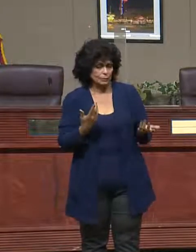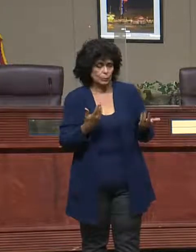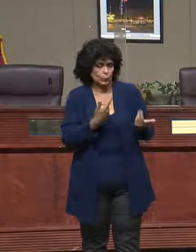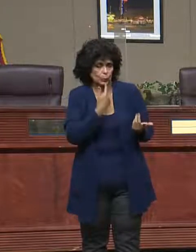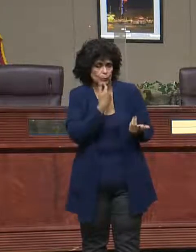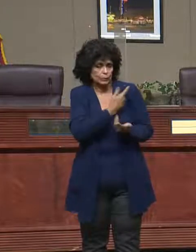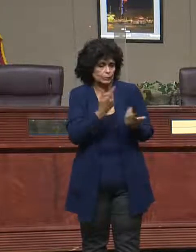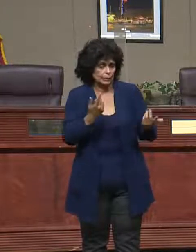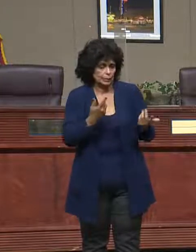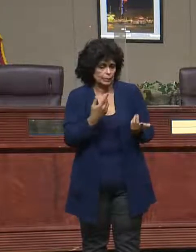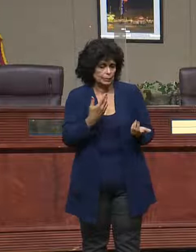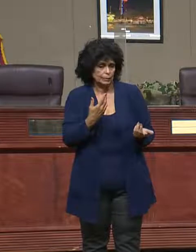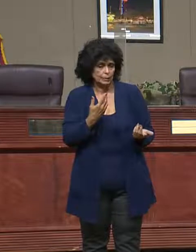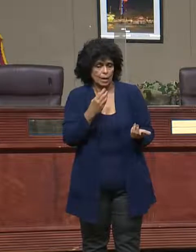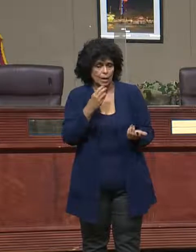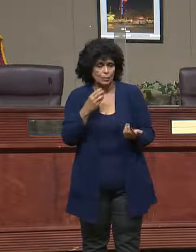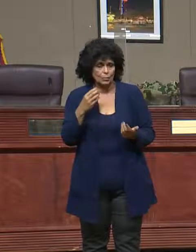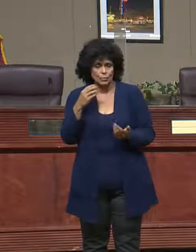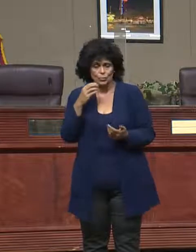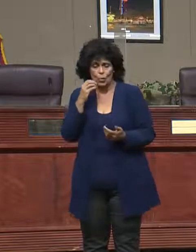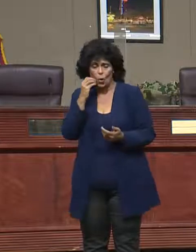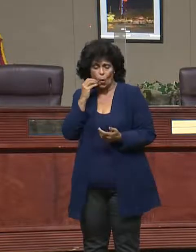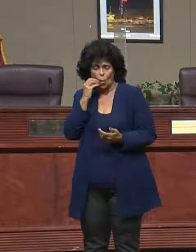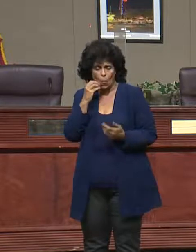I put a lot of pressure on my wife at home, no.